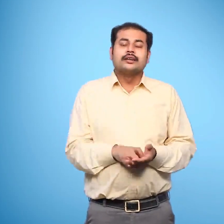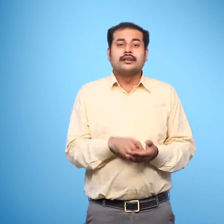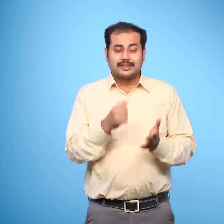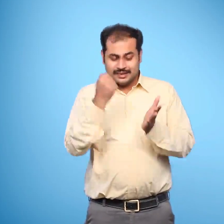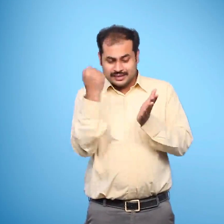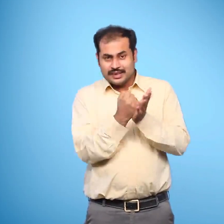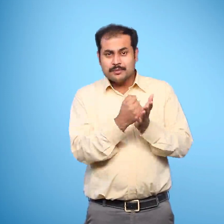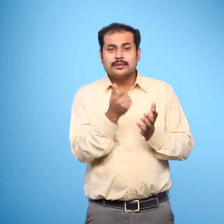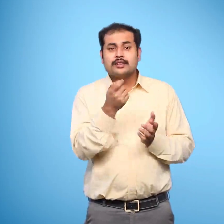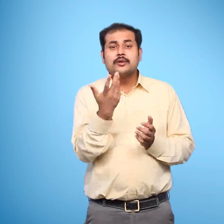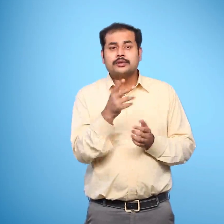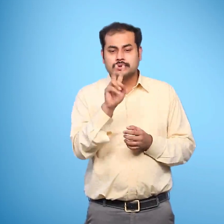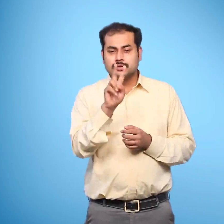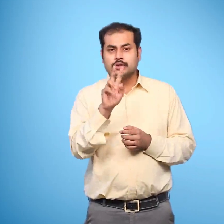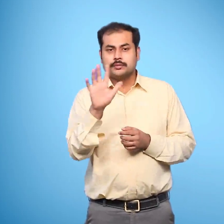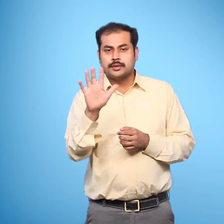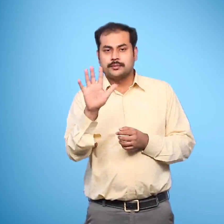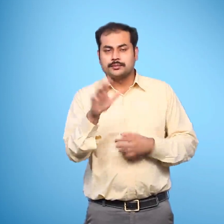Price tag is rupees 25.